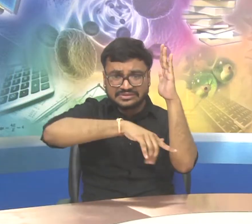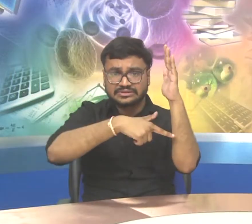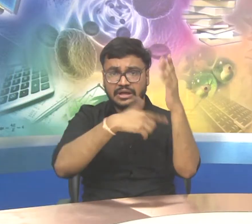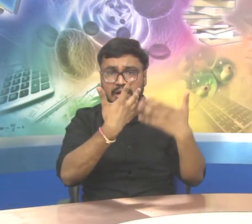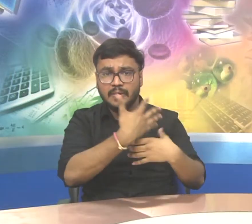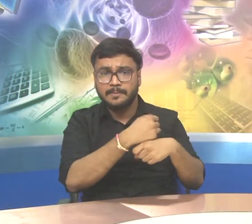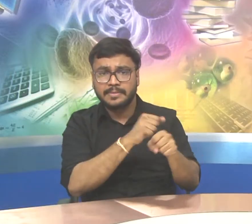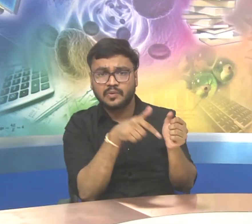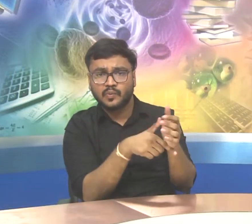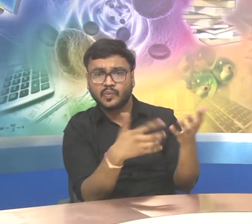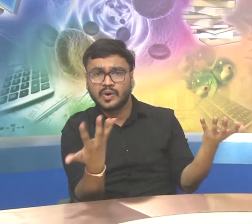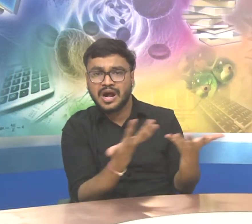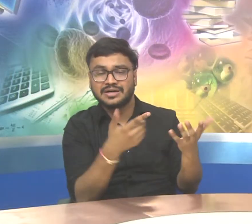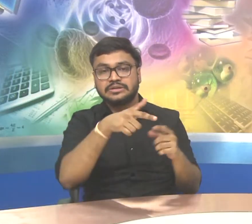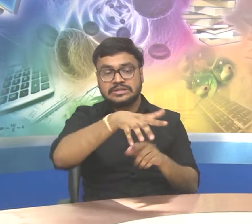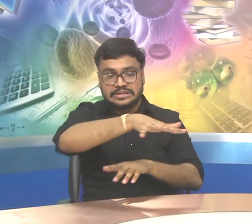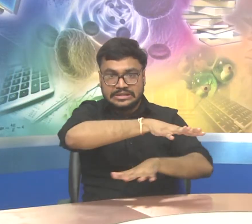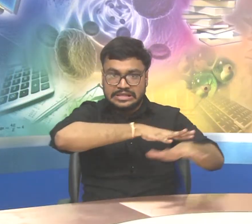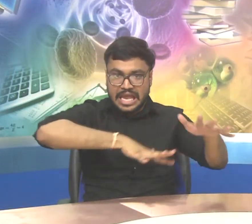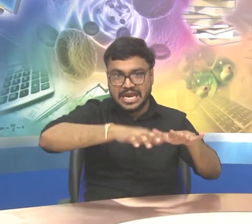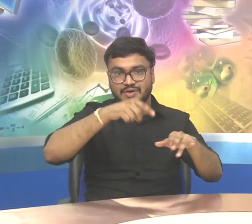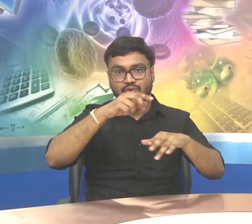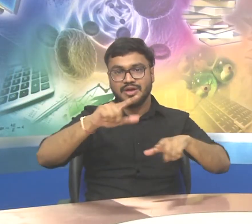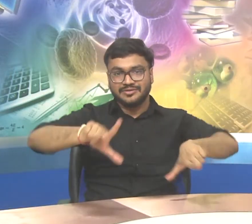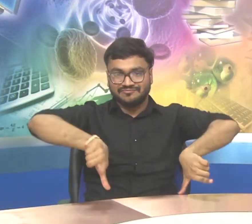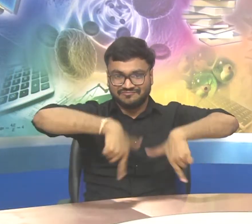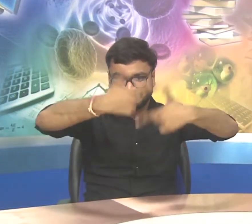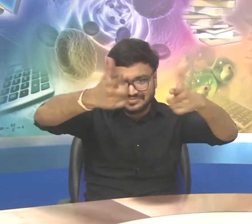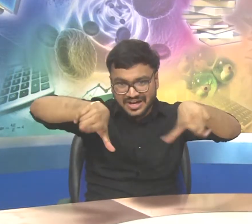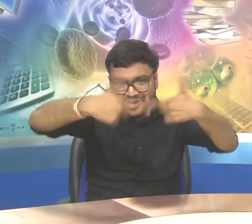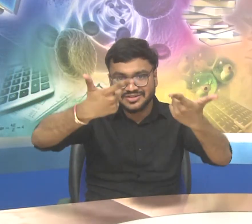Fossils are the remains of plants and animals